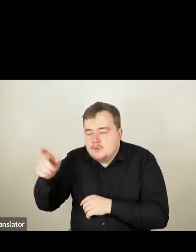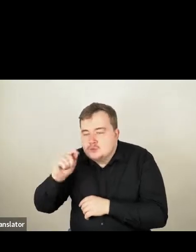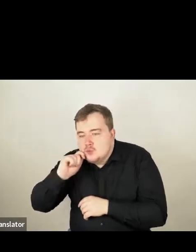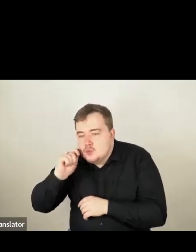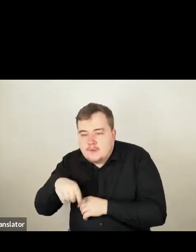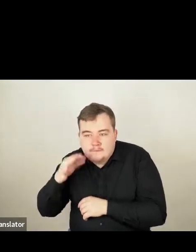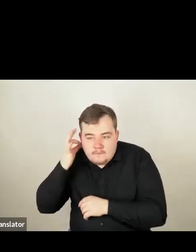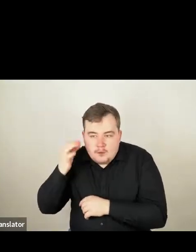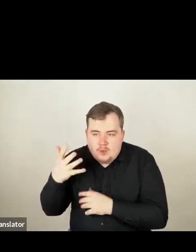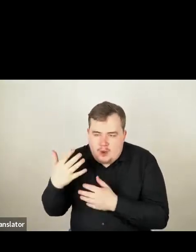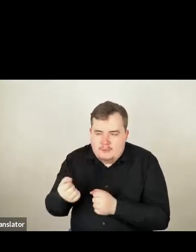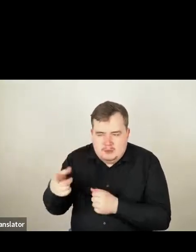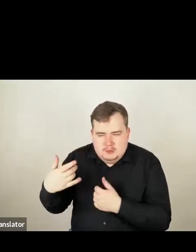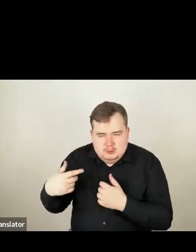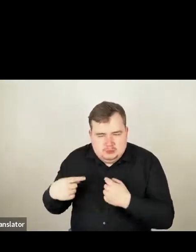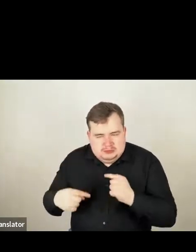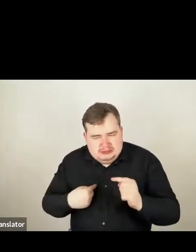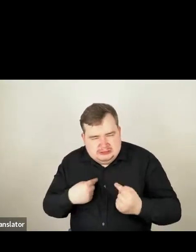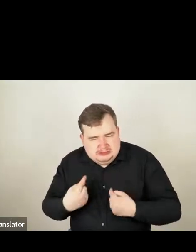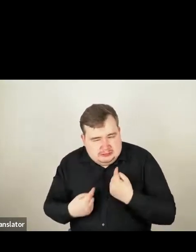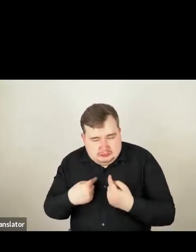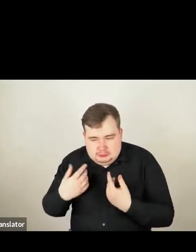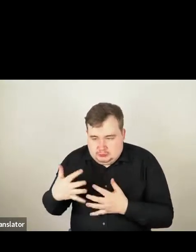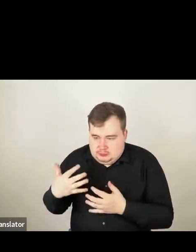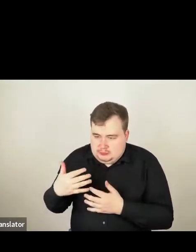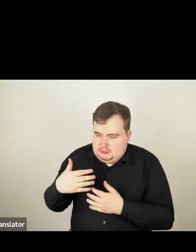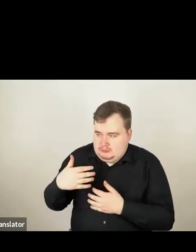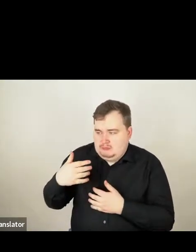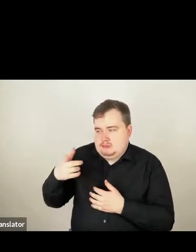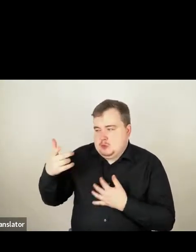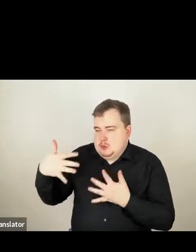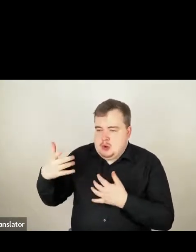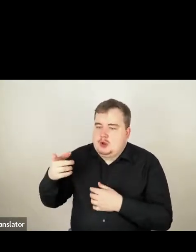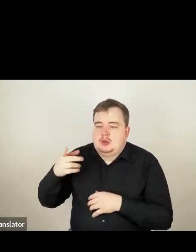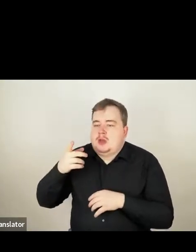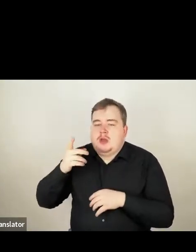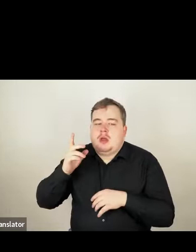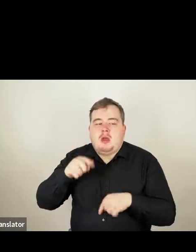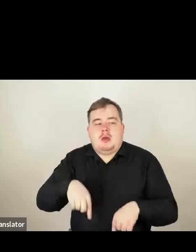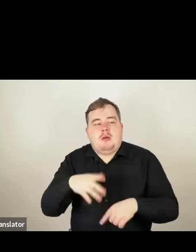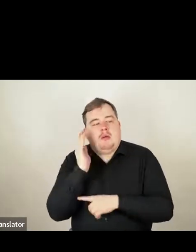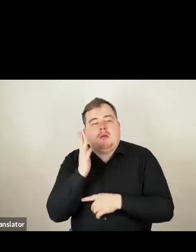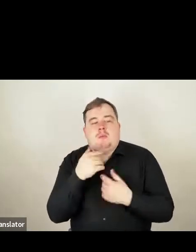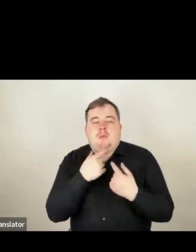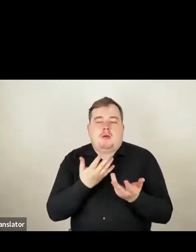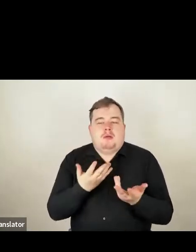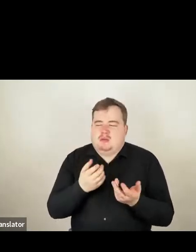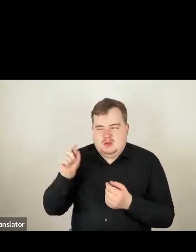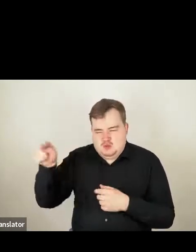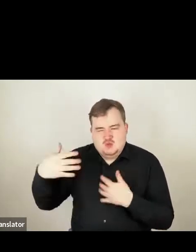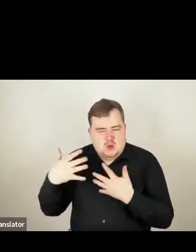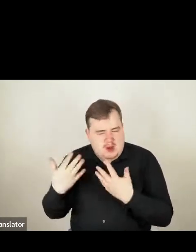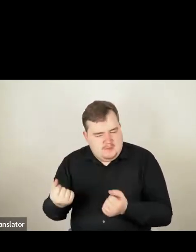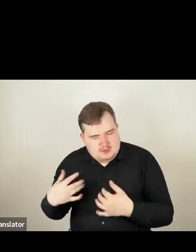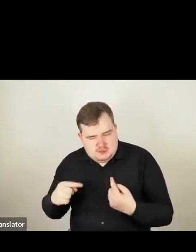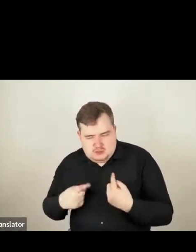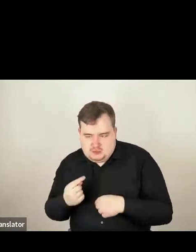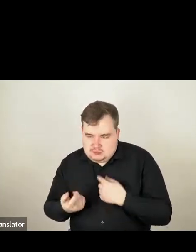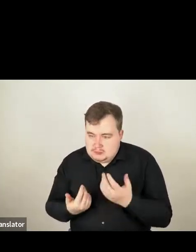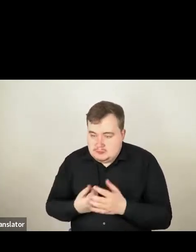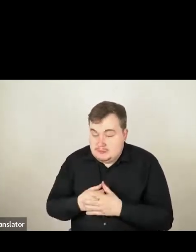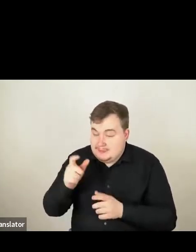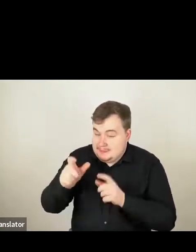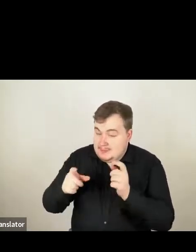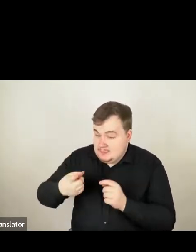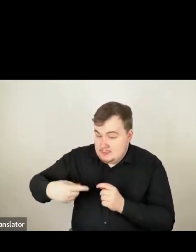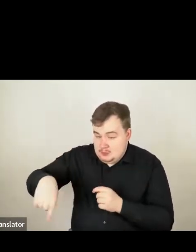much more that we learn from the news. And we can do something, meaning that in humanitarian action,